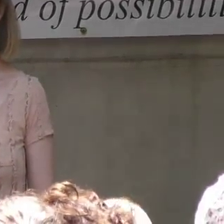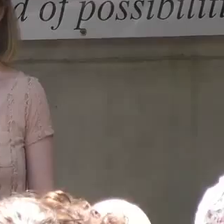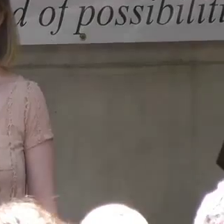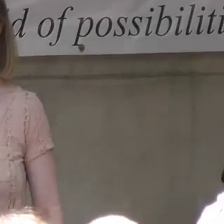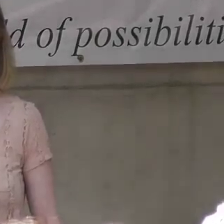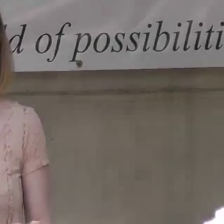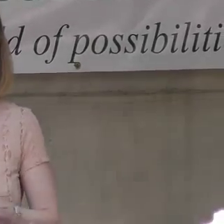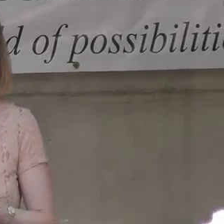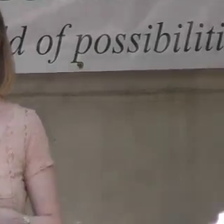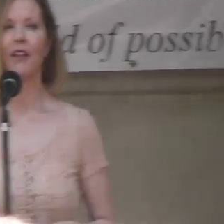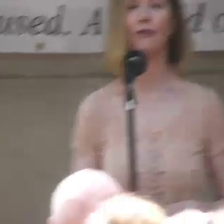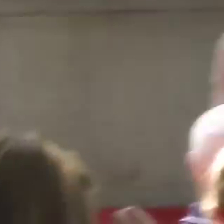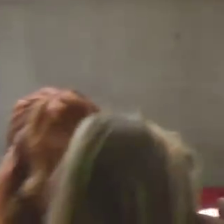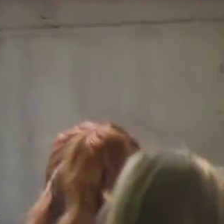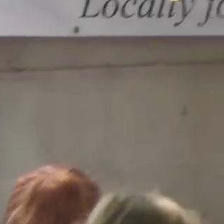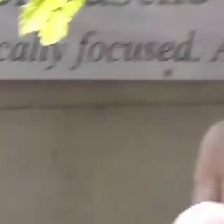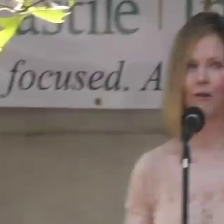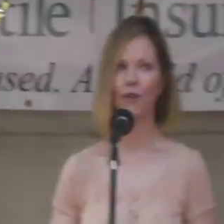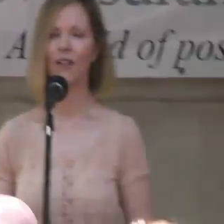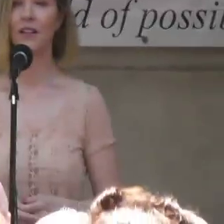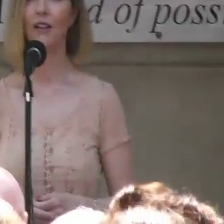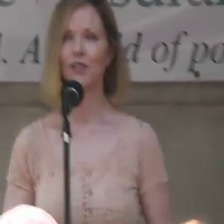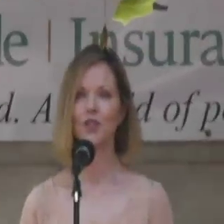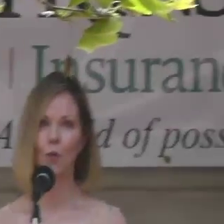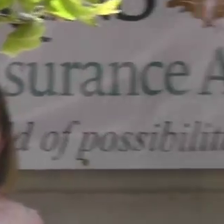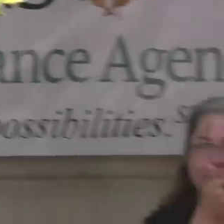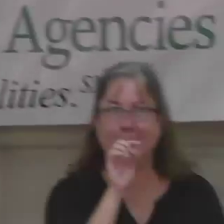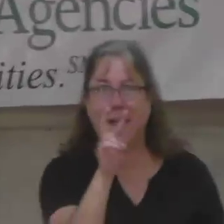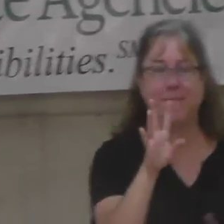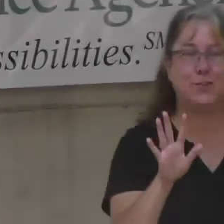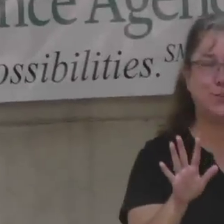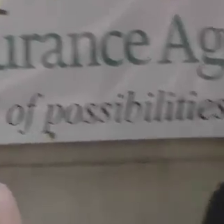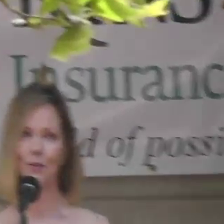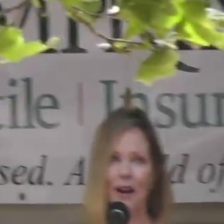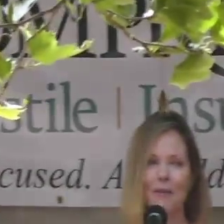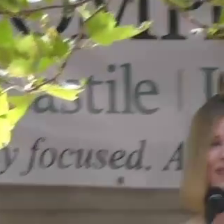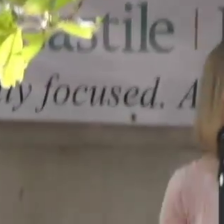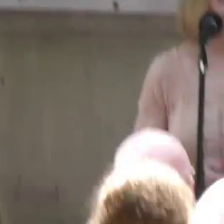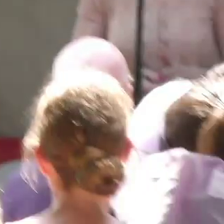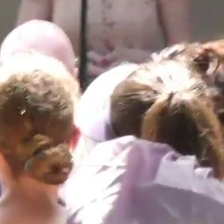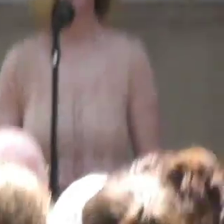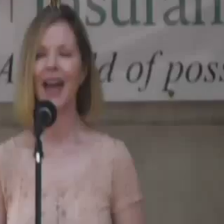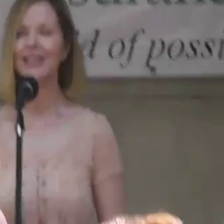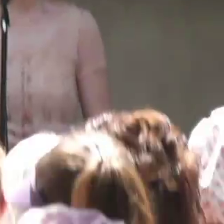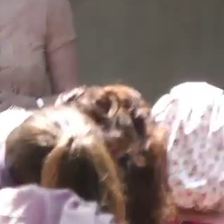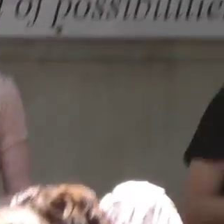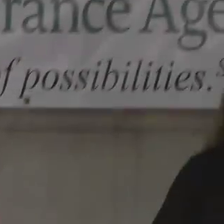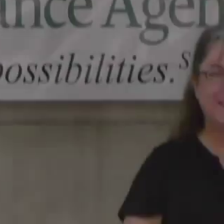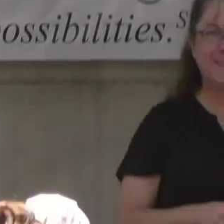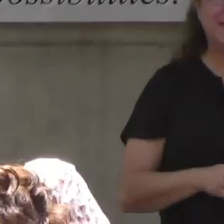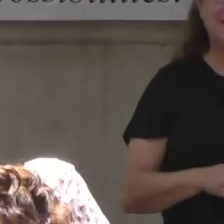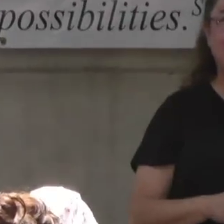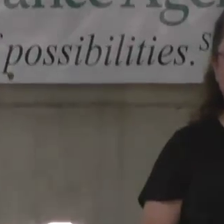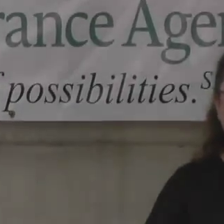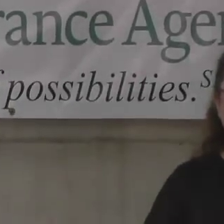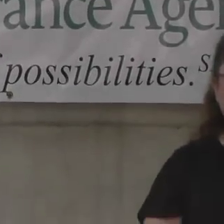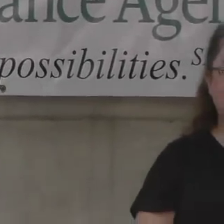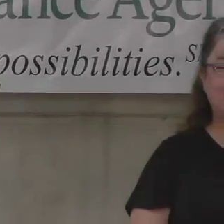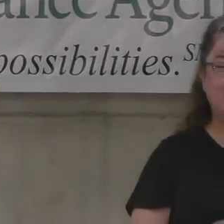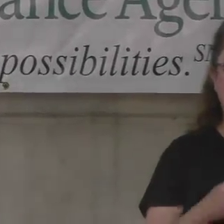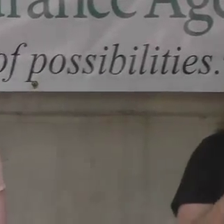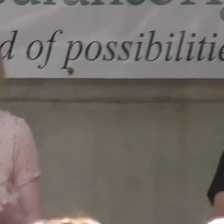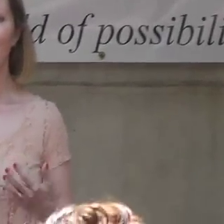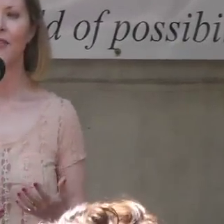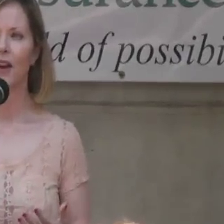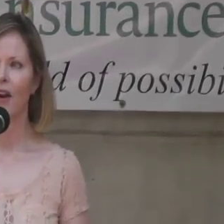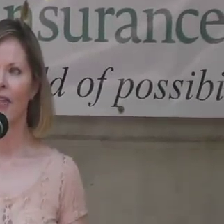at 8 o'clock and cross-legged on the floor in front of the television to watch the Brady Bunch, and so I was so